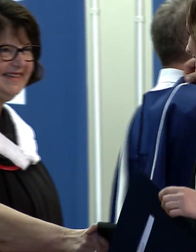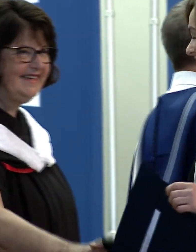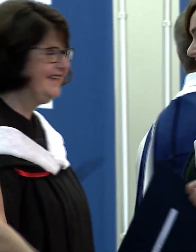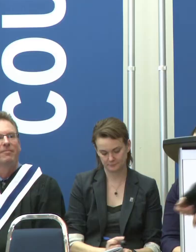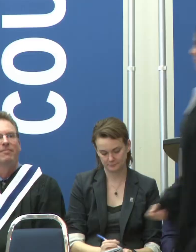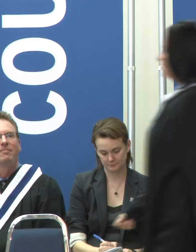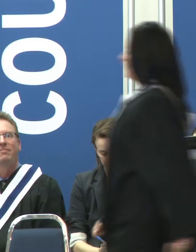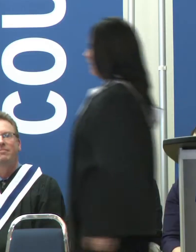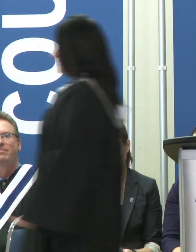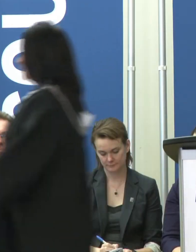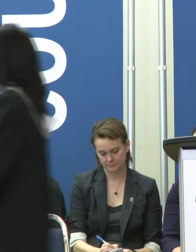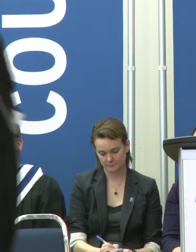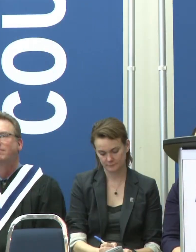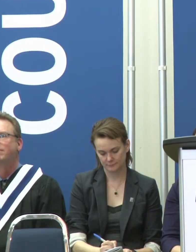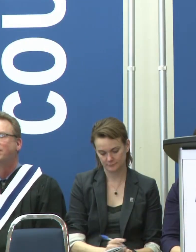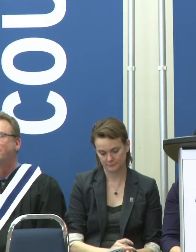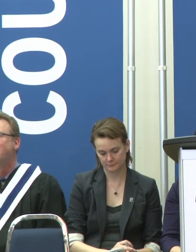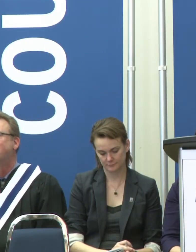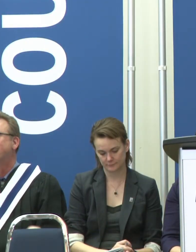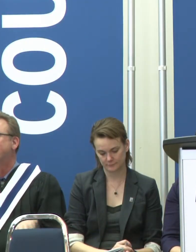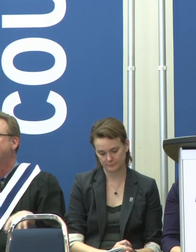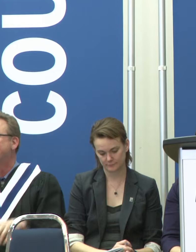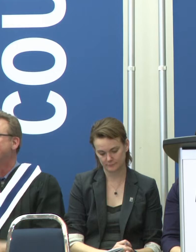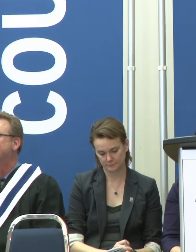Summer Brown.